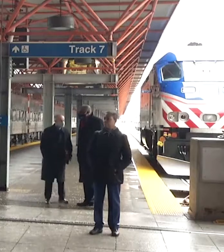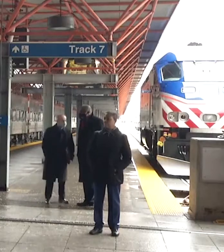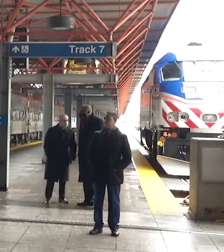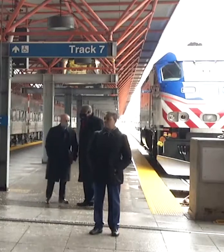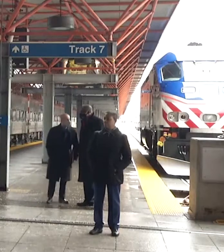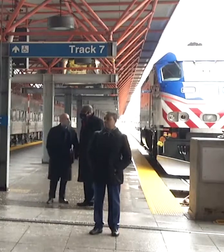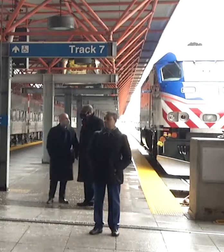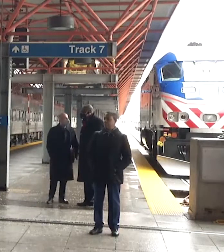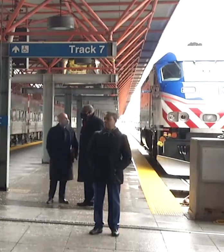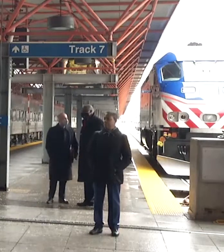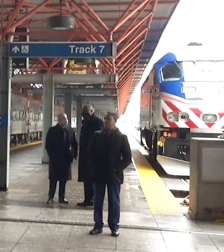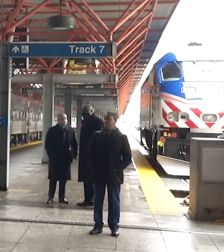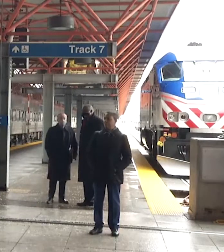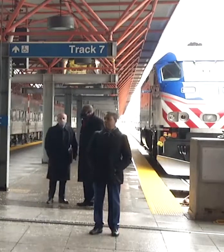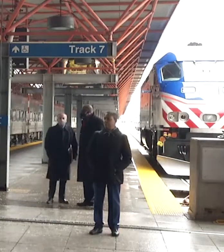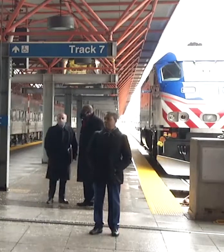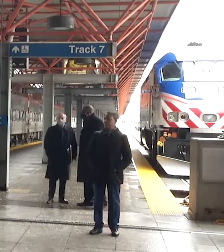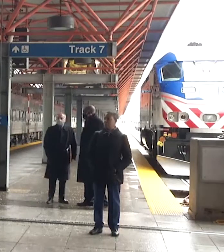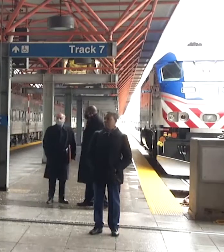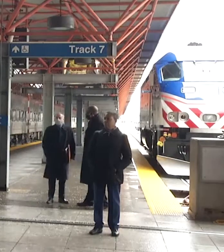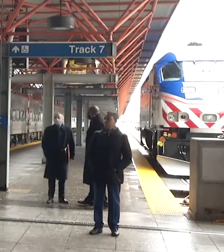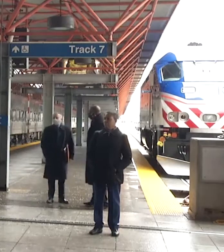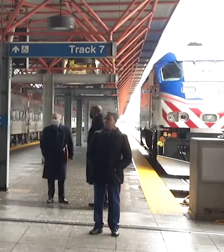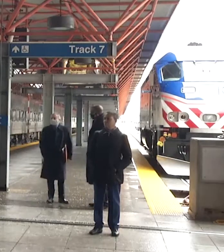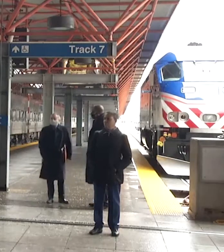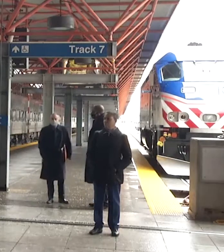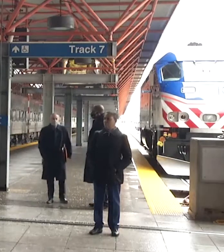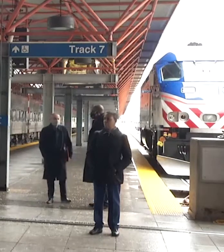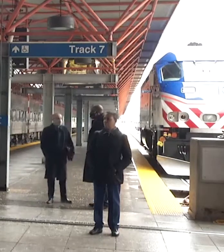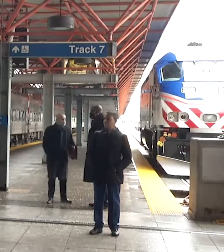Ready, more or less? Okay.